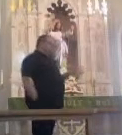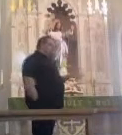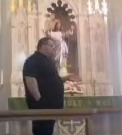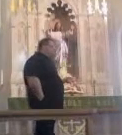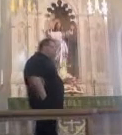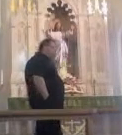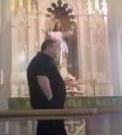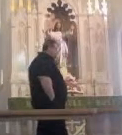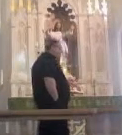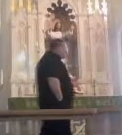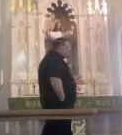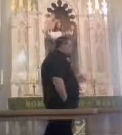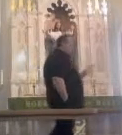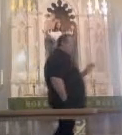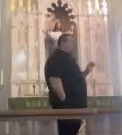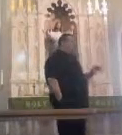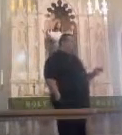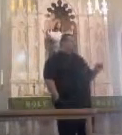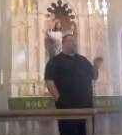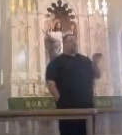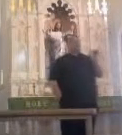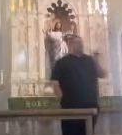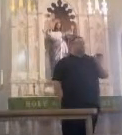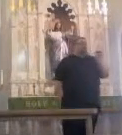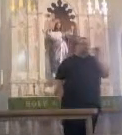out of the blue and was able to